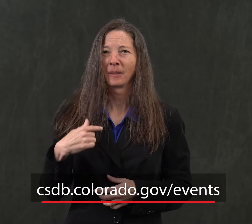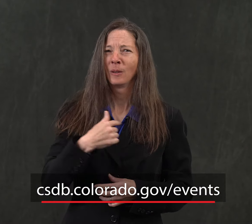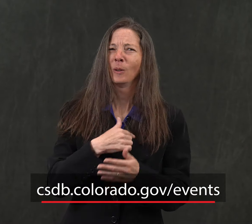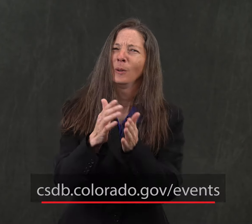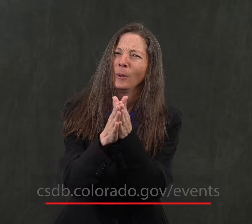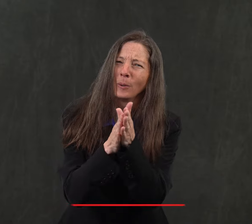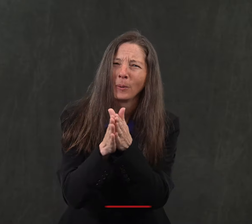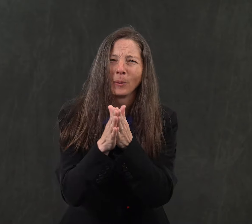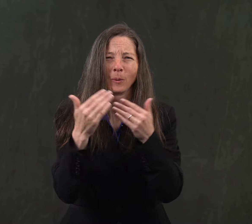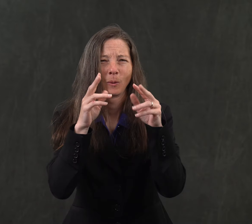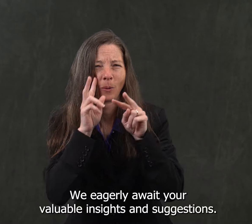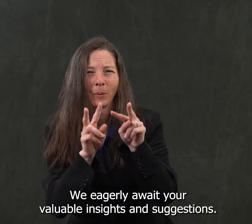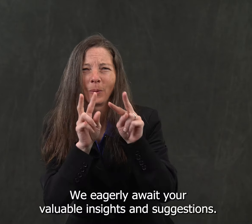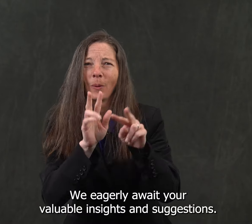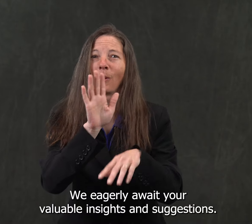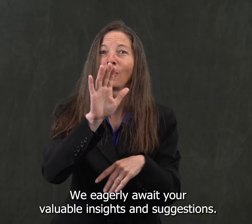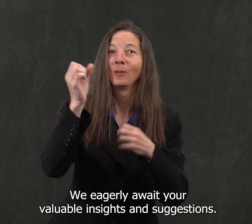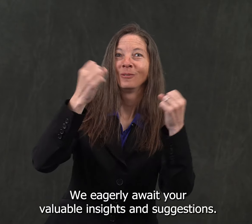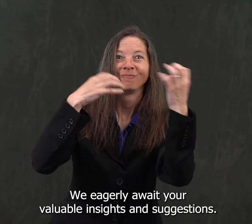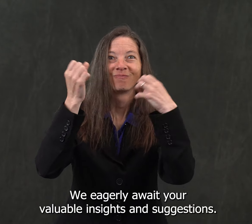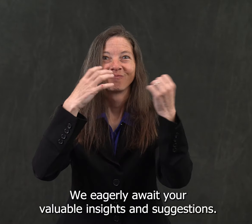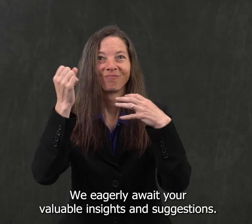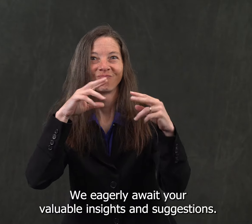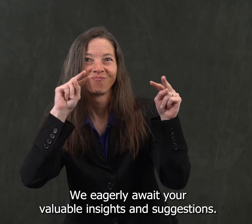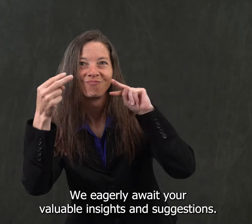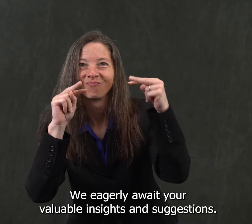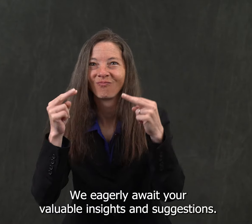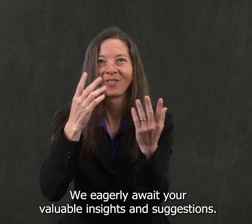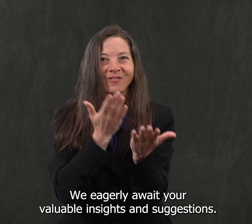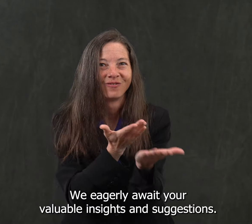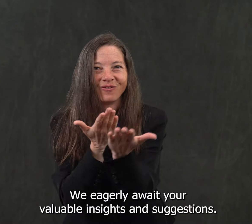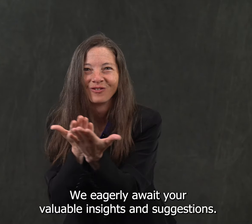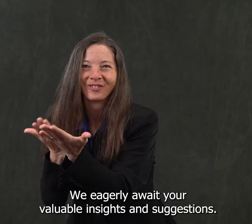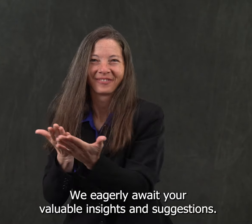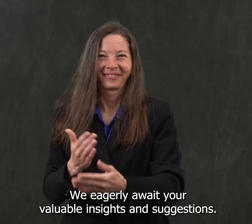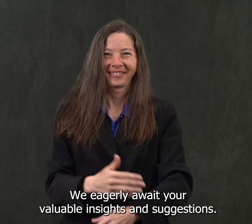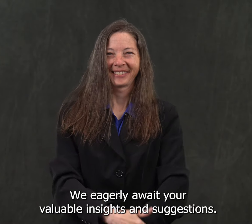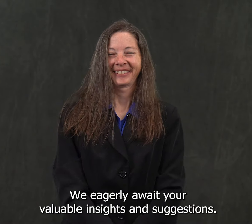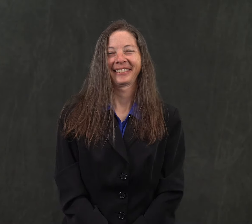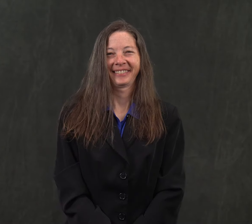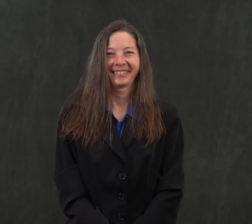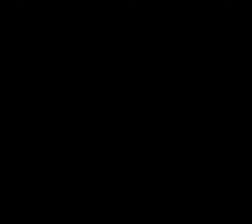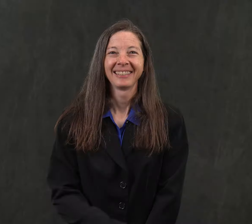CSDB.colorado.gov/events. We eagerly await your valuable insights and suggestions.